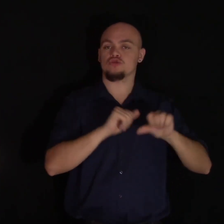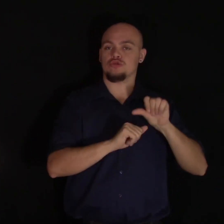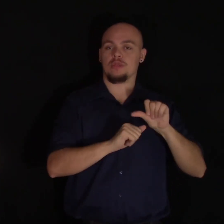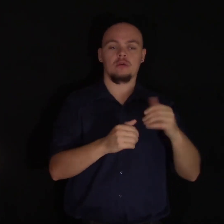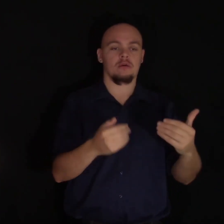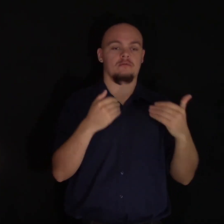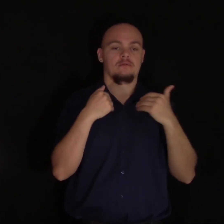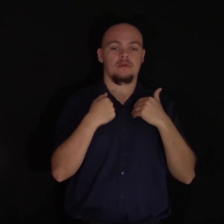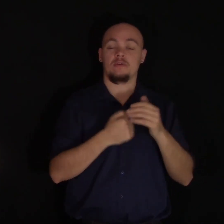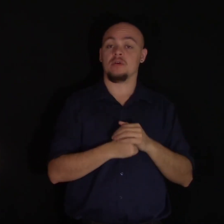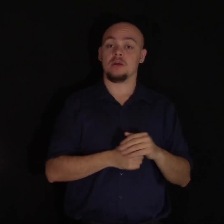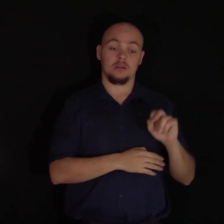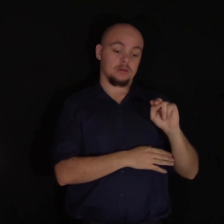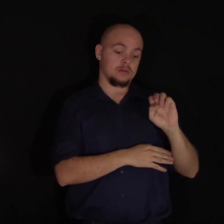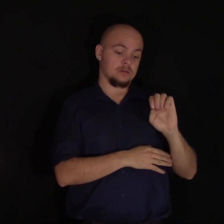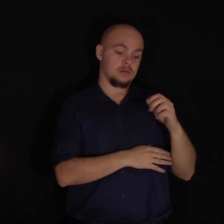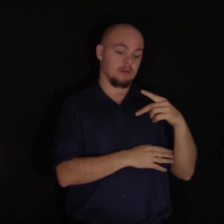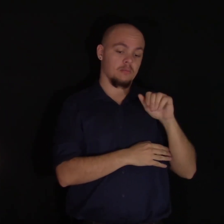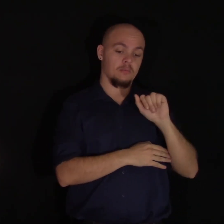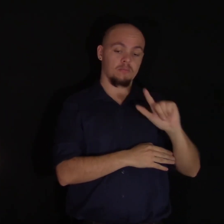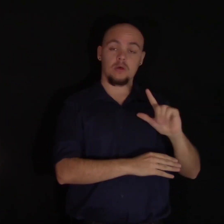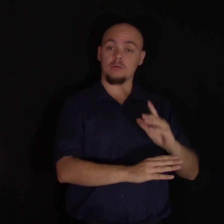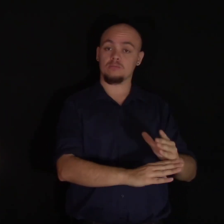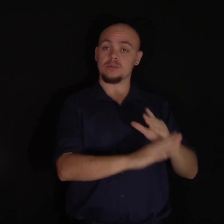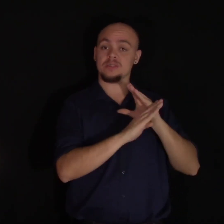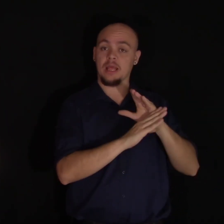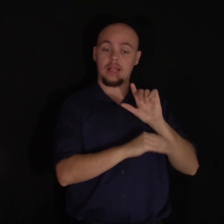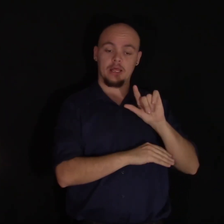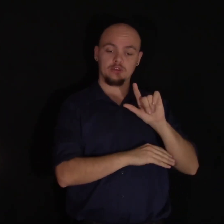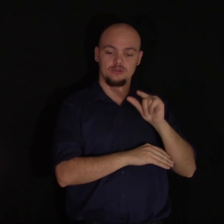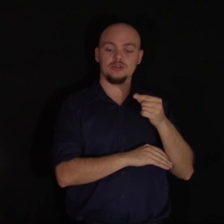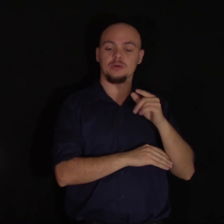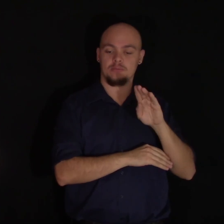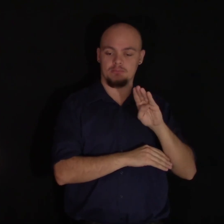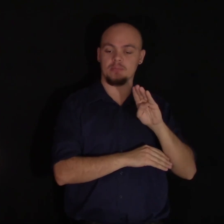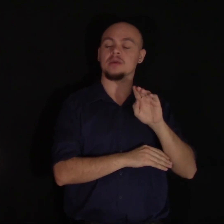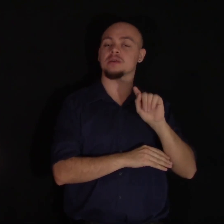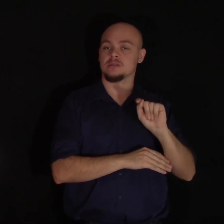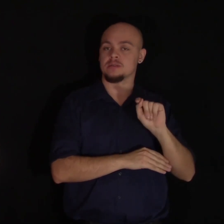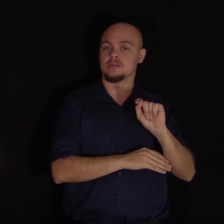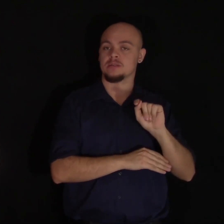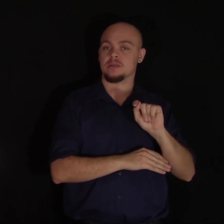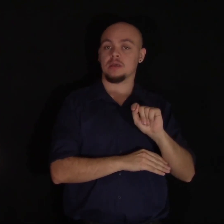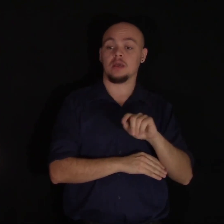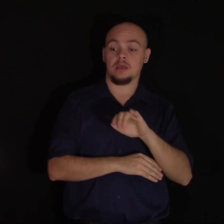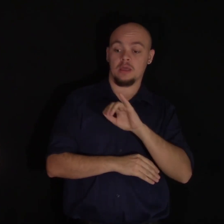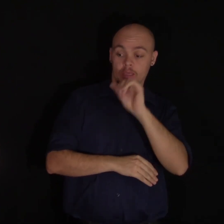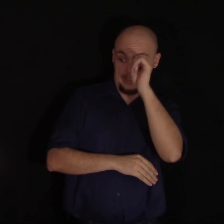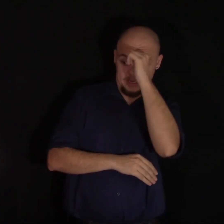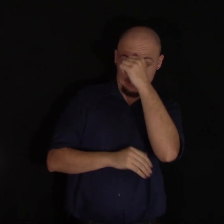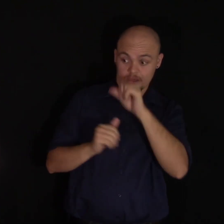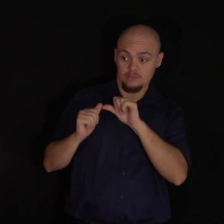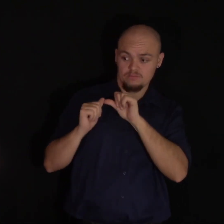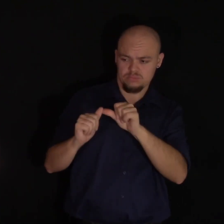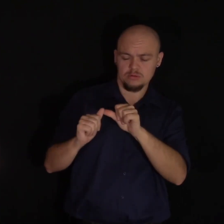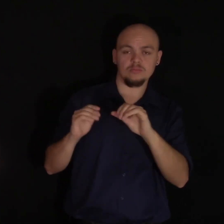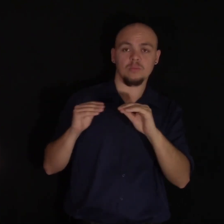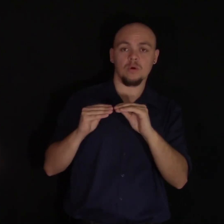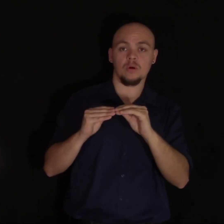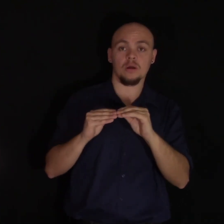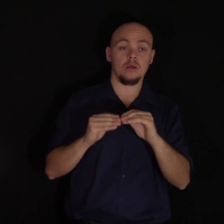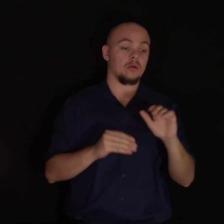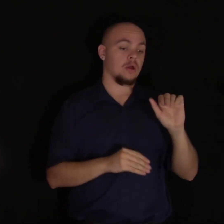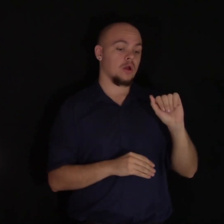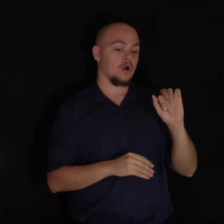When Nepal protected against LGBT discrimination, India pushed harder. When Argentina embraced marriage